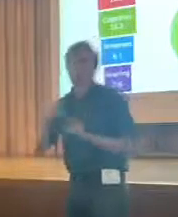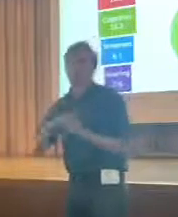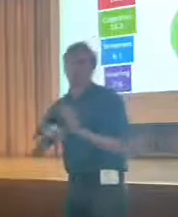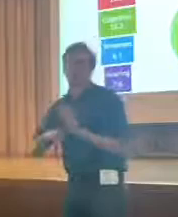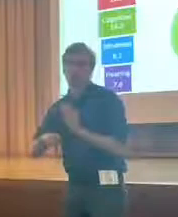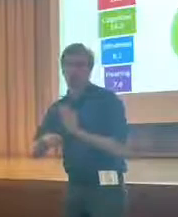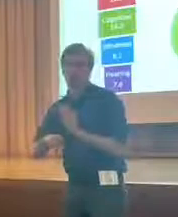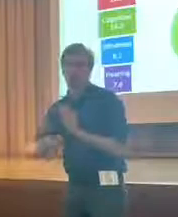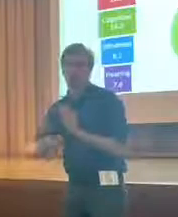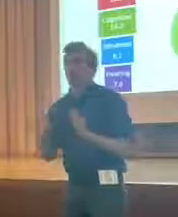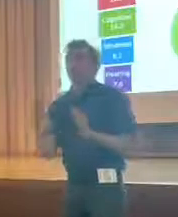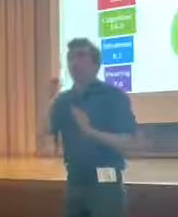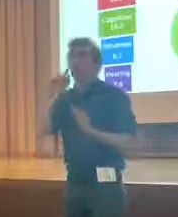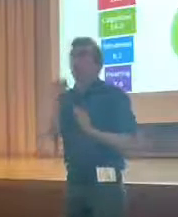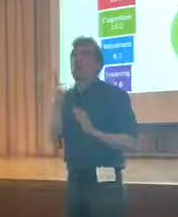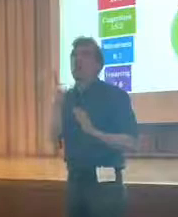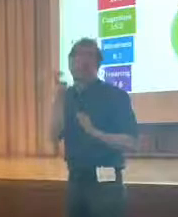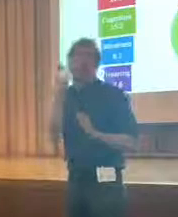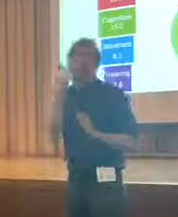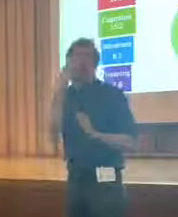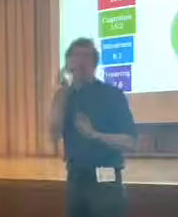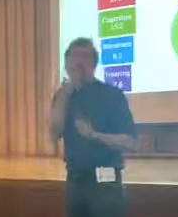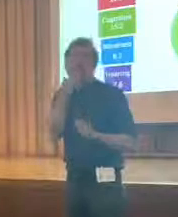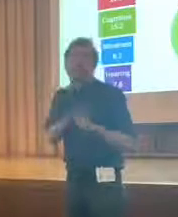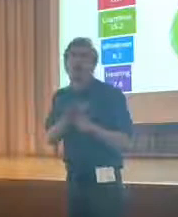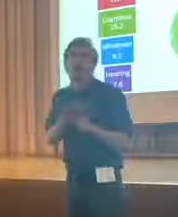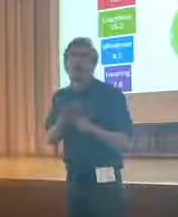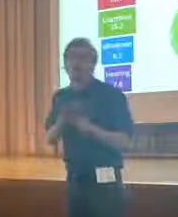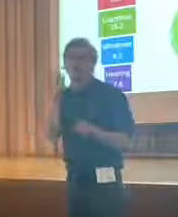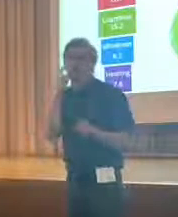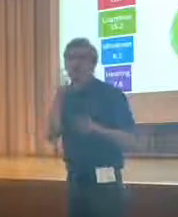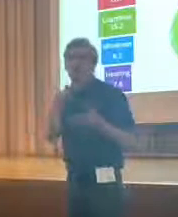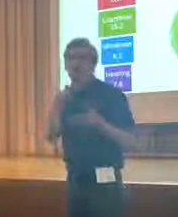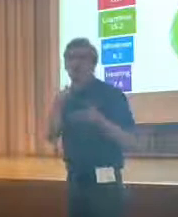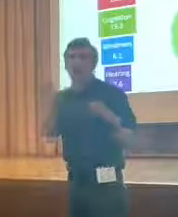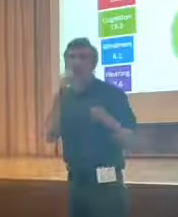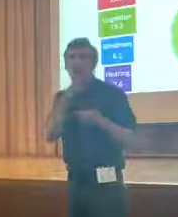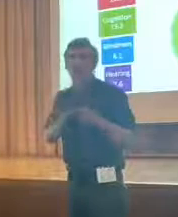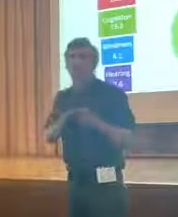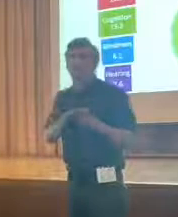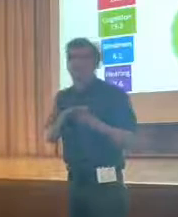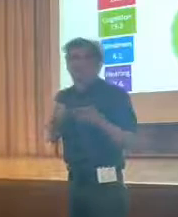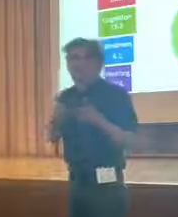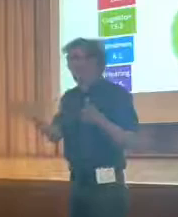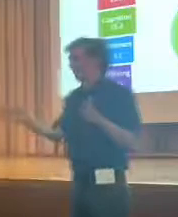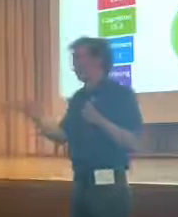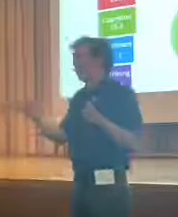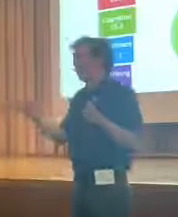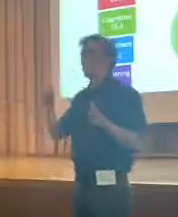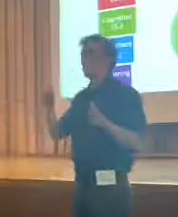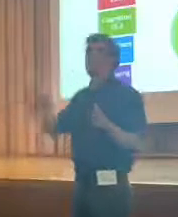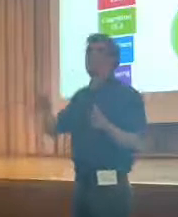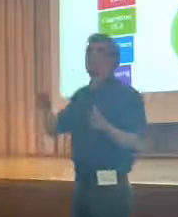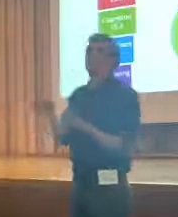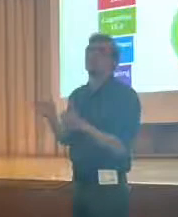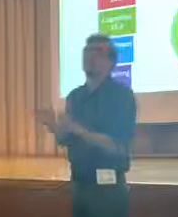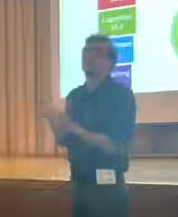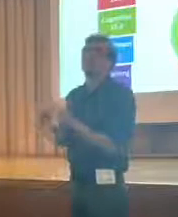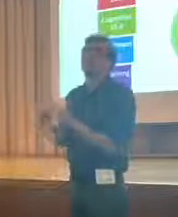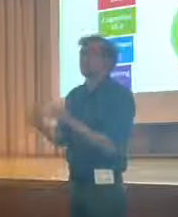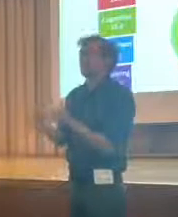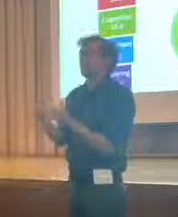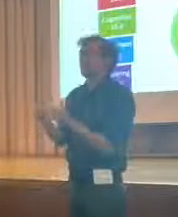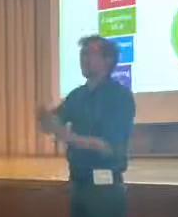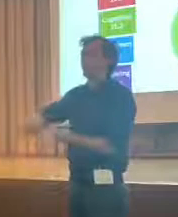at blindness because everything else is easy or is a small fix or is a very small part